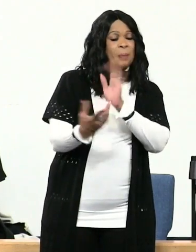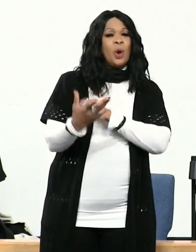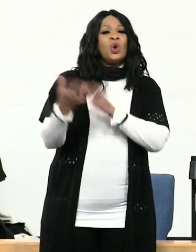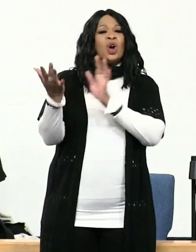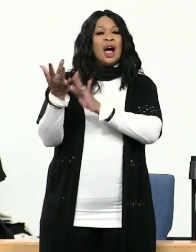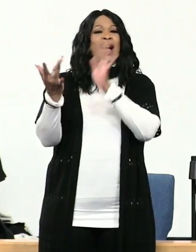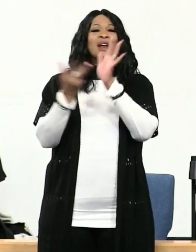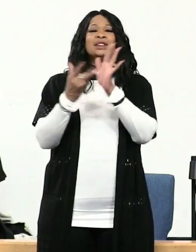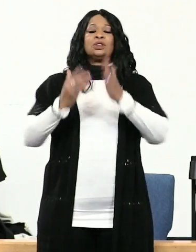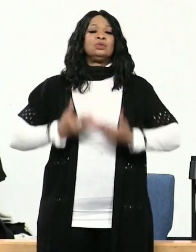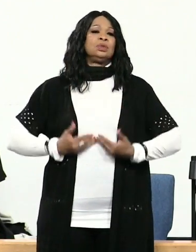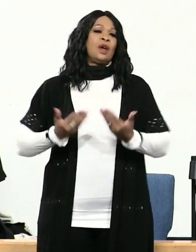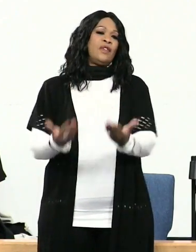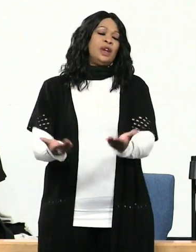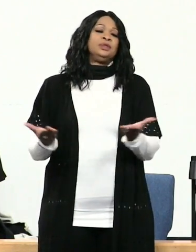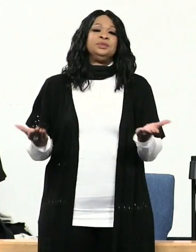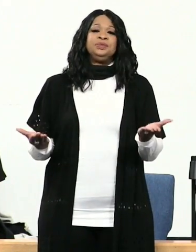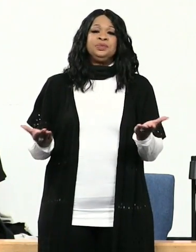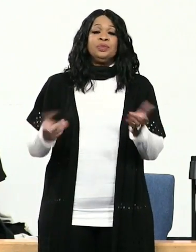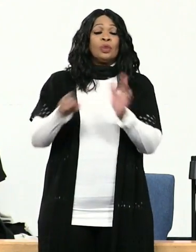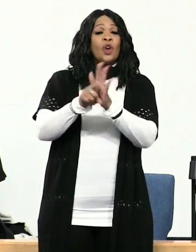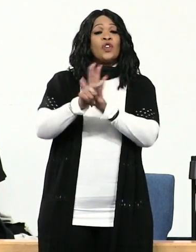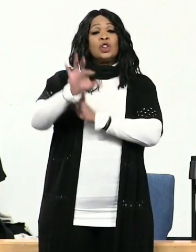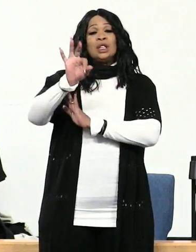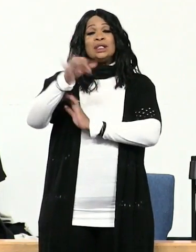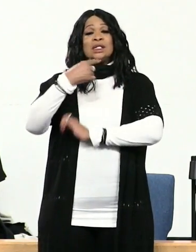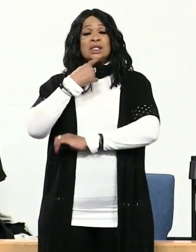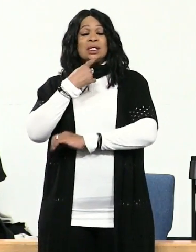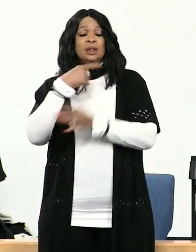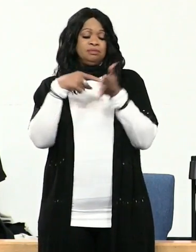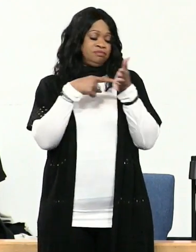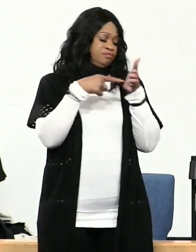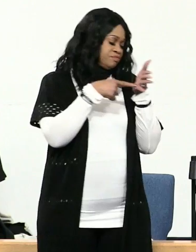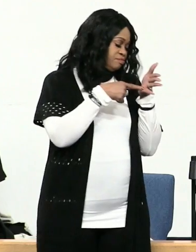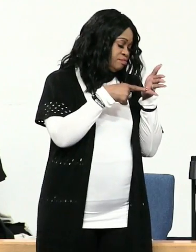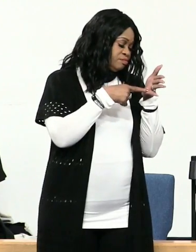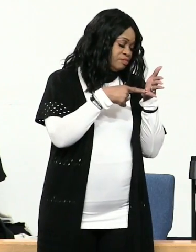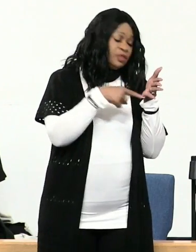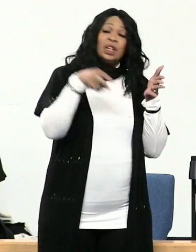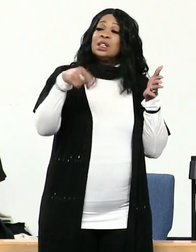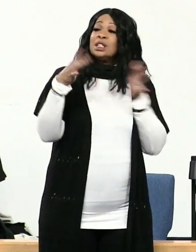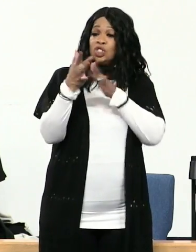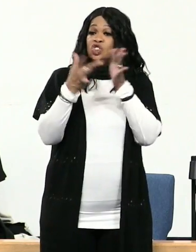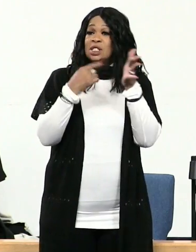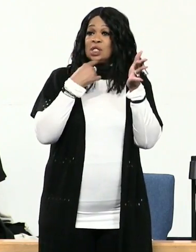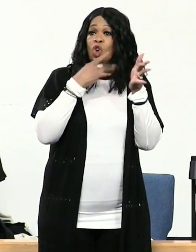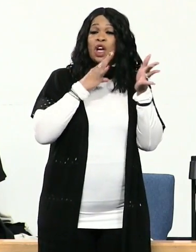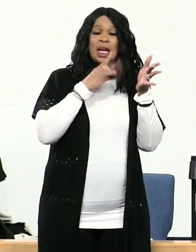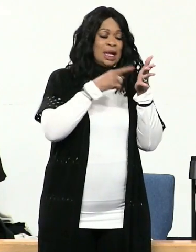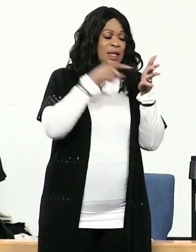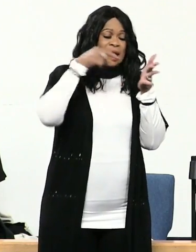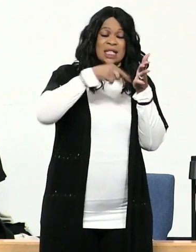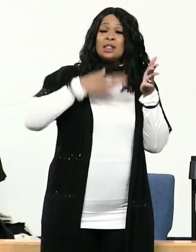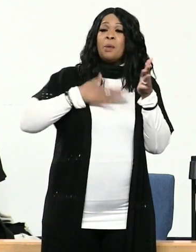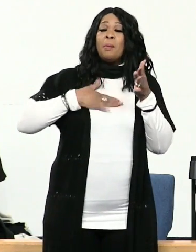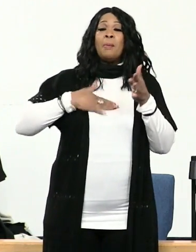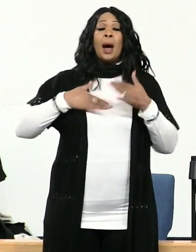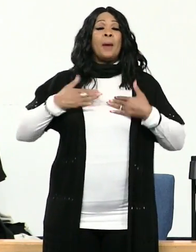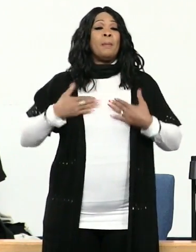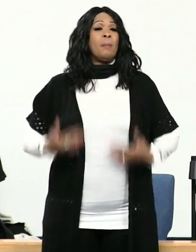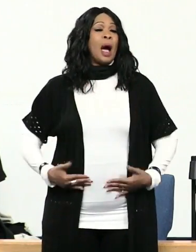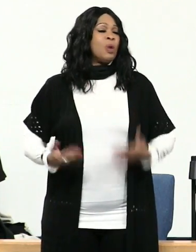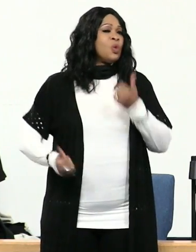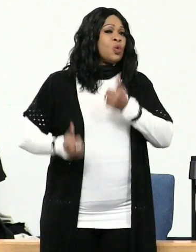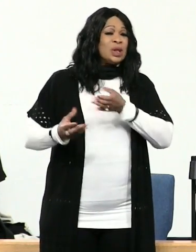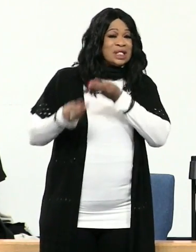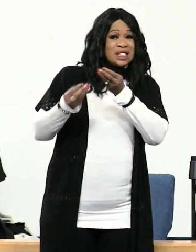Jesus' sacrifice. Verse 19 says, this is Jesus talking, this is my body which is given